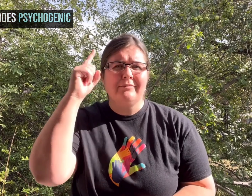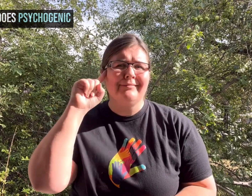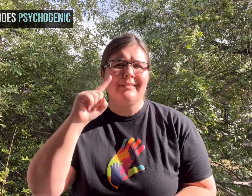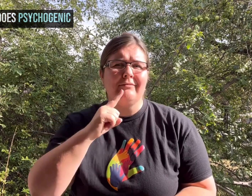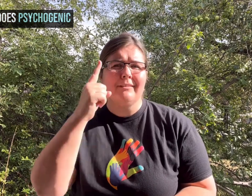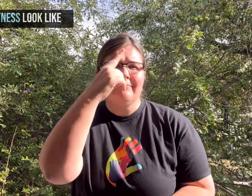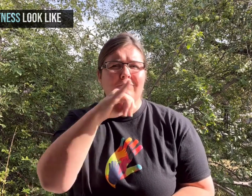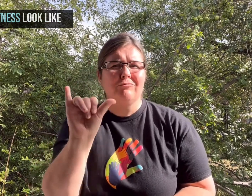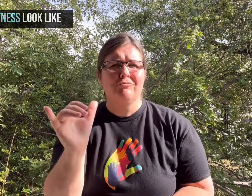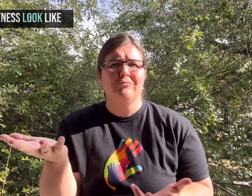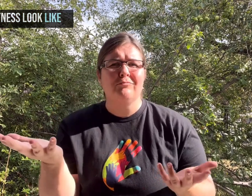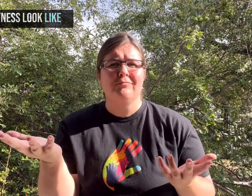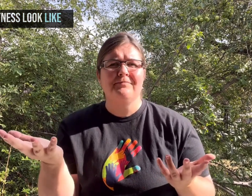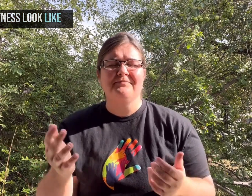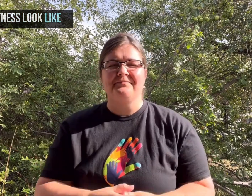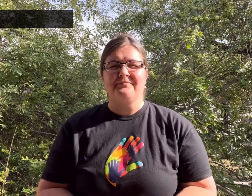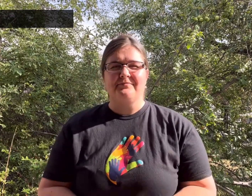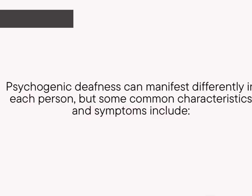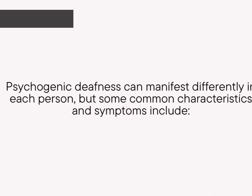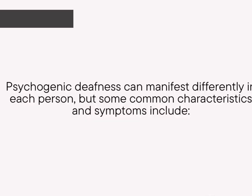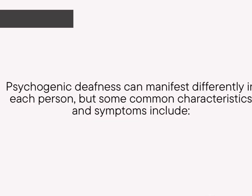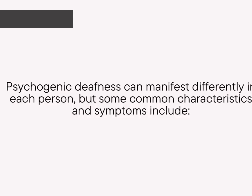What does psychogenic deafness look like?